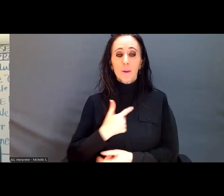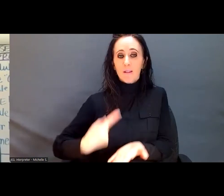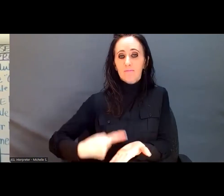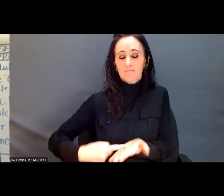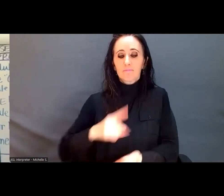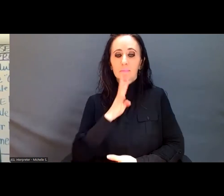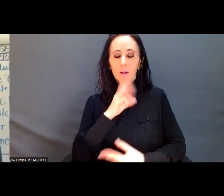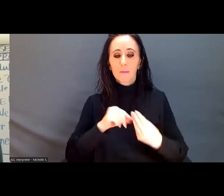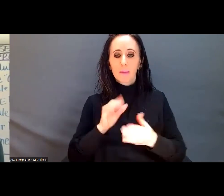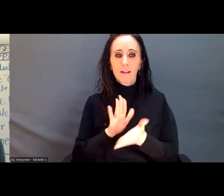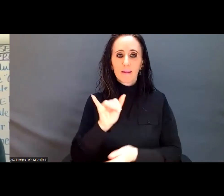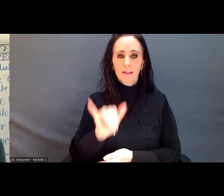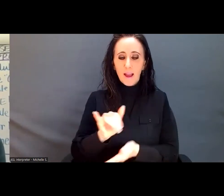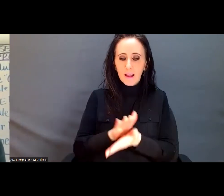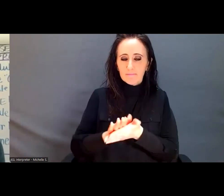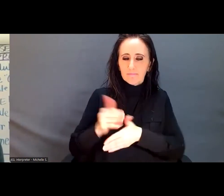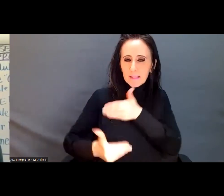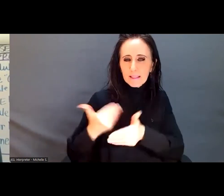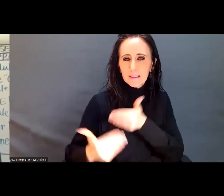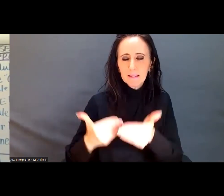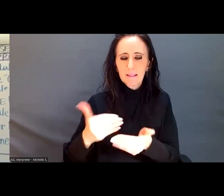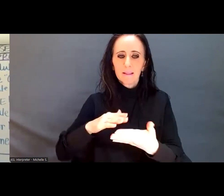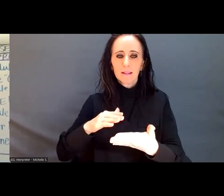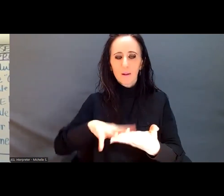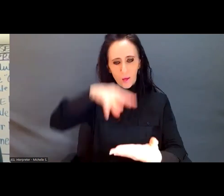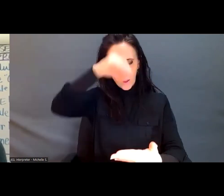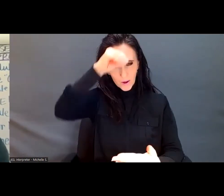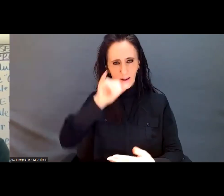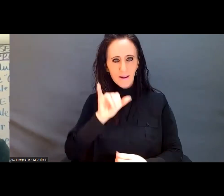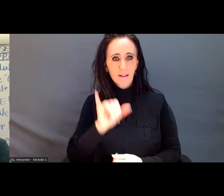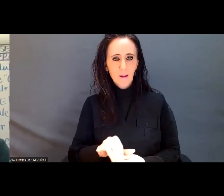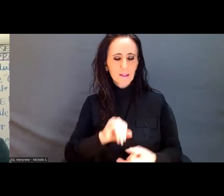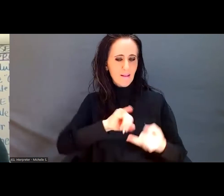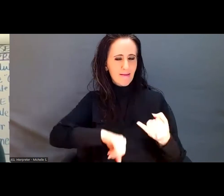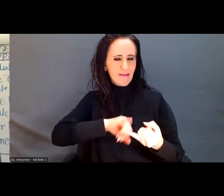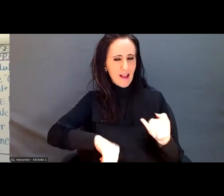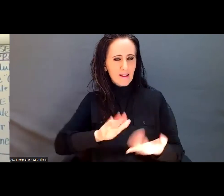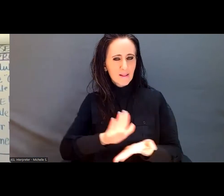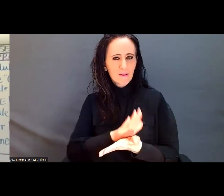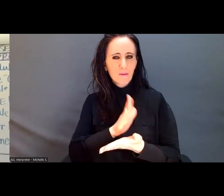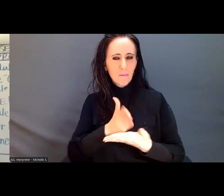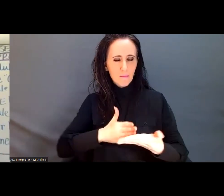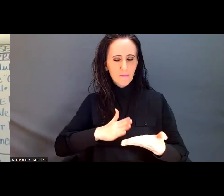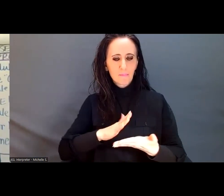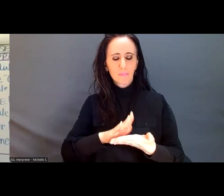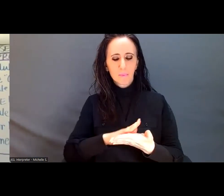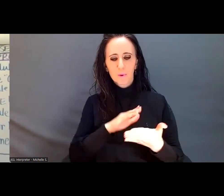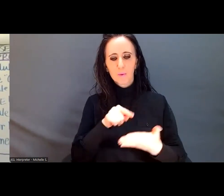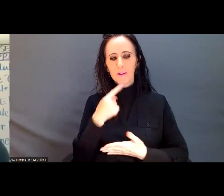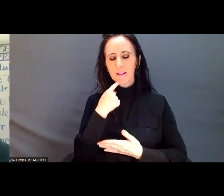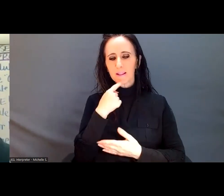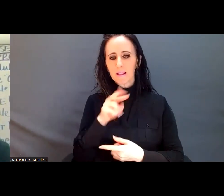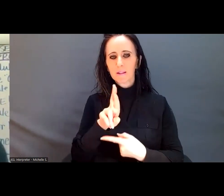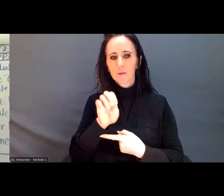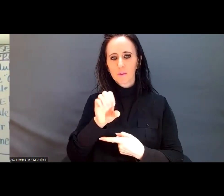underlined portion of this last page of the handout titled Resetting Our Habits. So we've looked at smiling, the